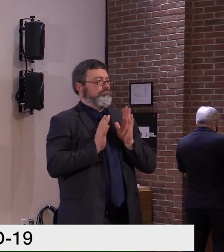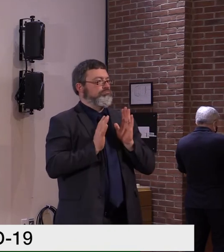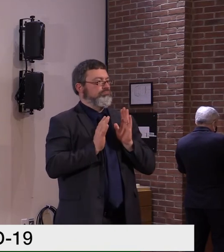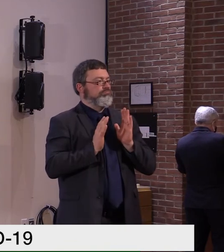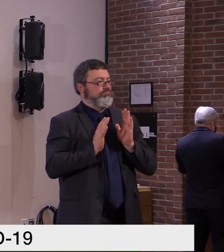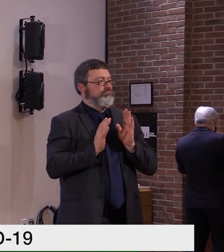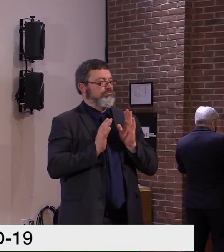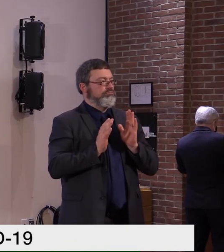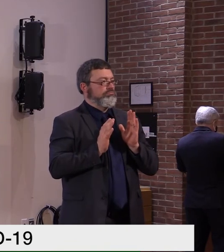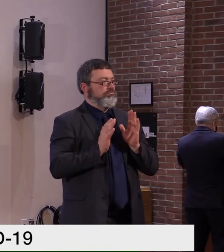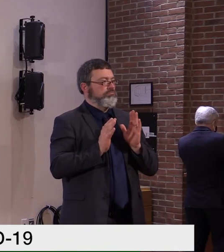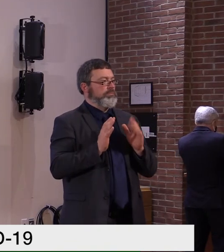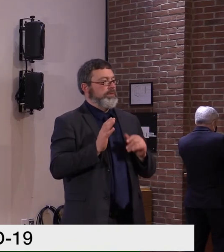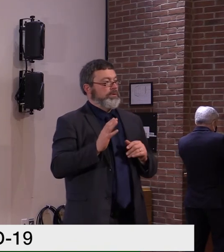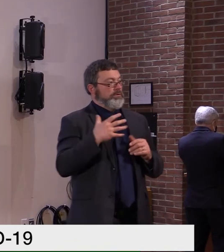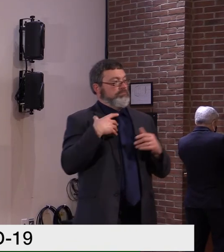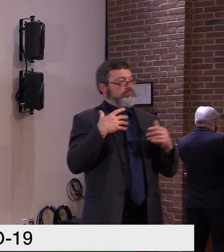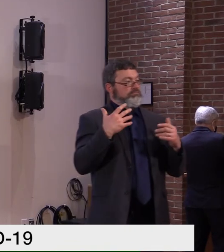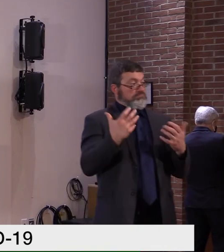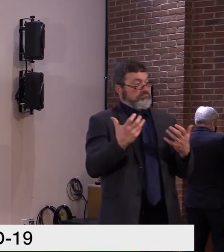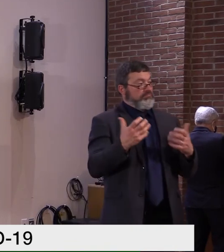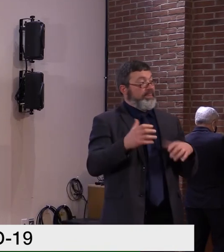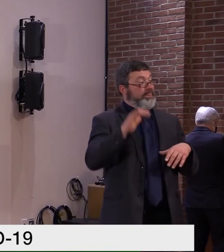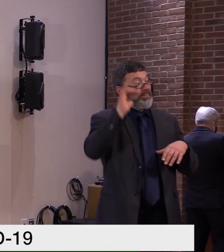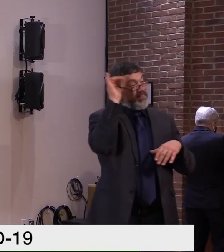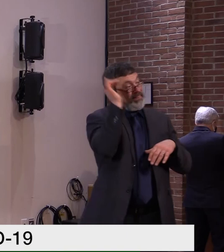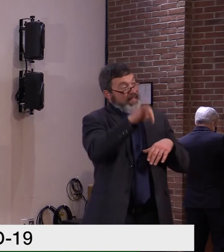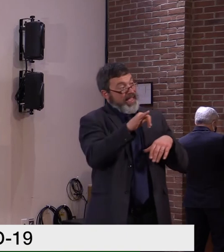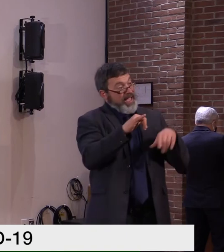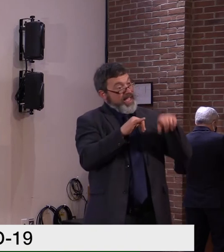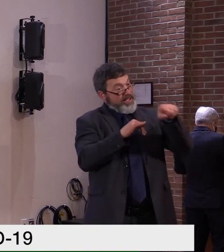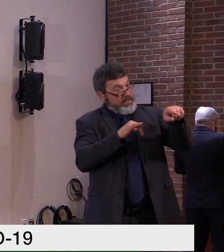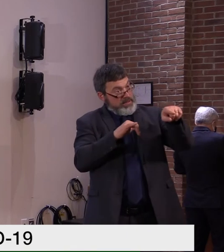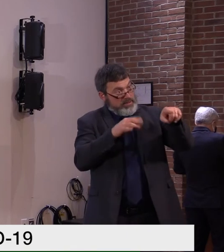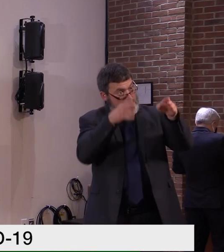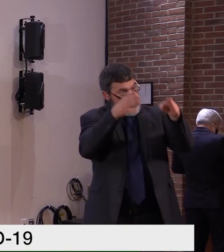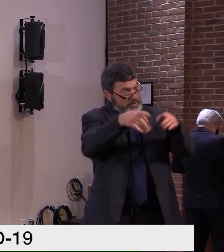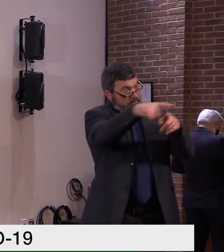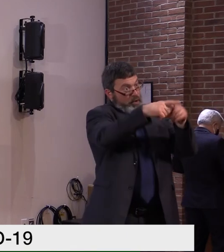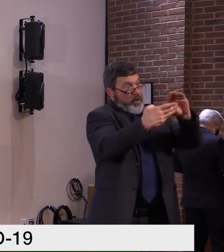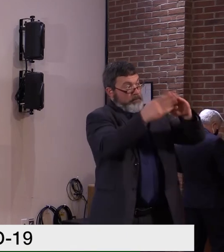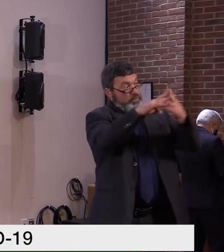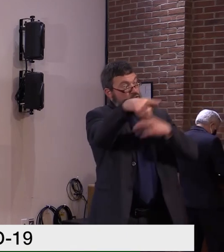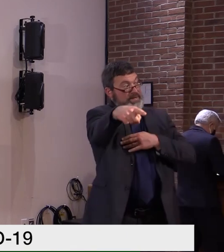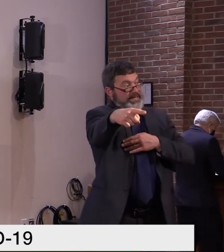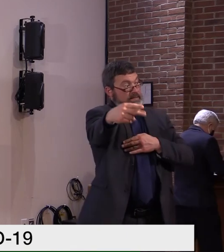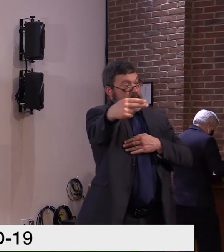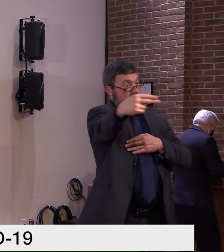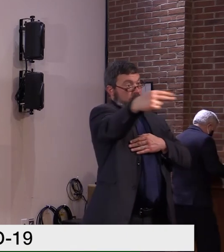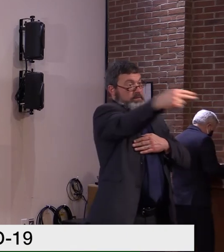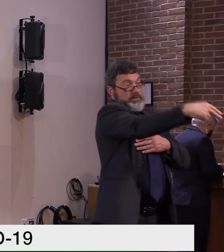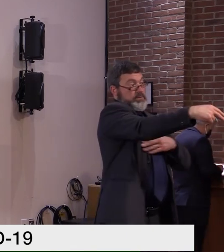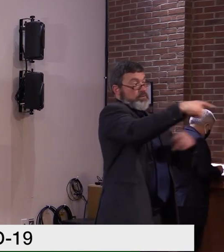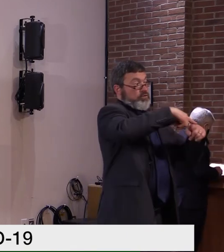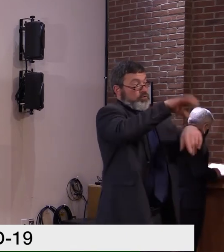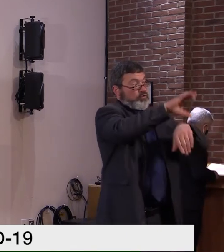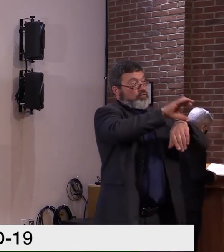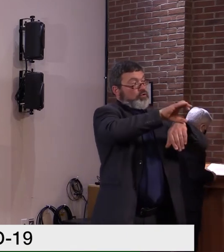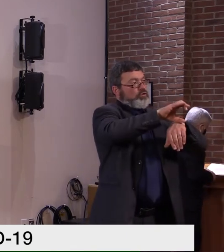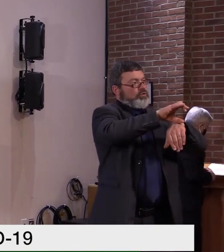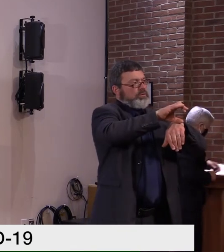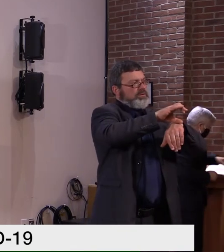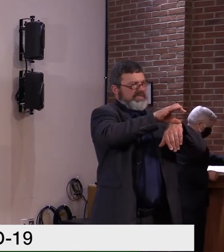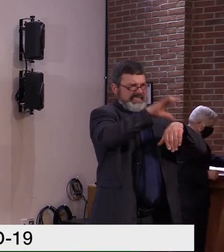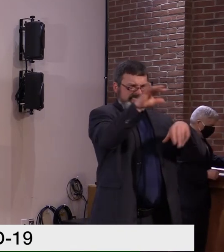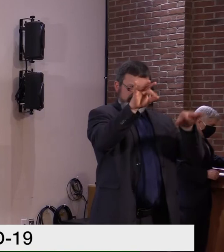time of risk, they could take care of themselves and their loved ones who might be vulnerable loved ones and do the right